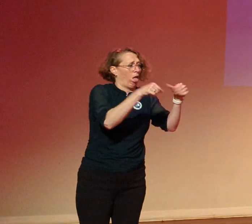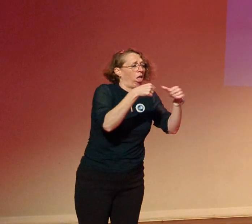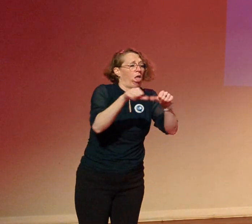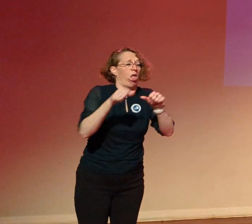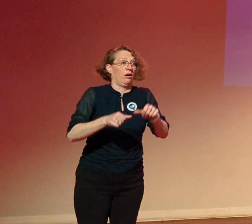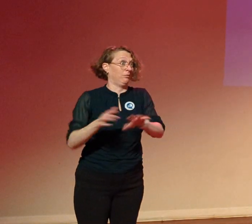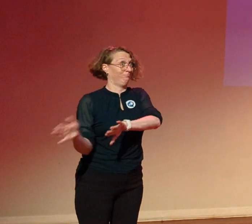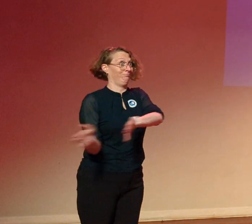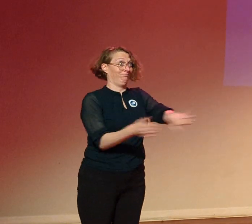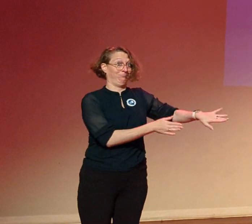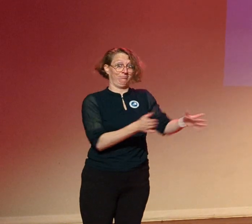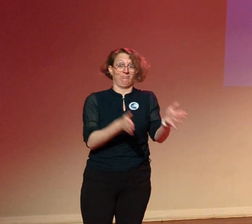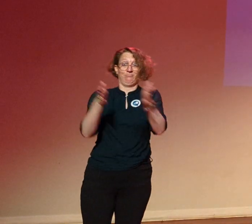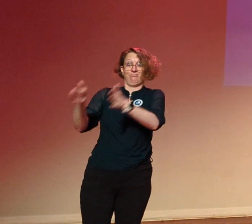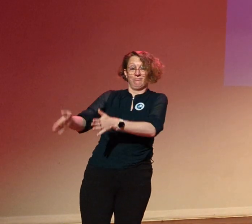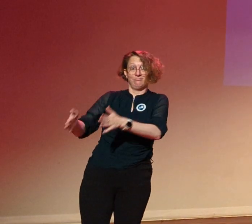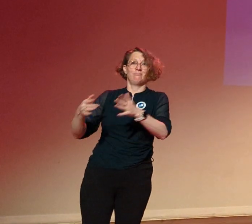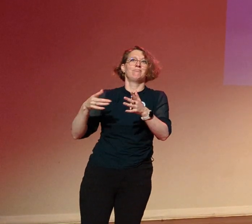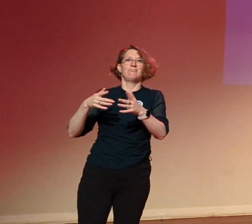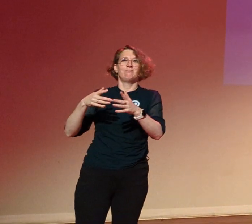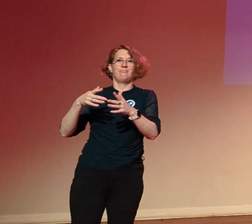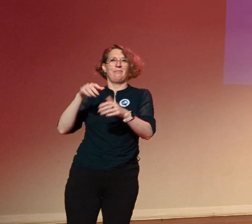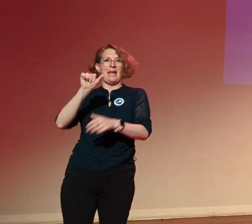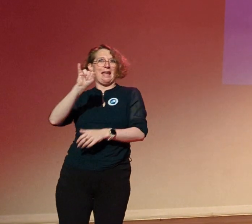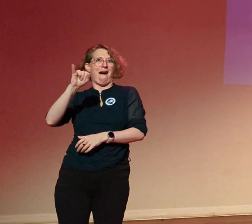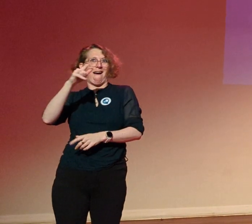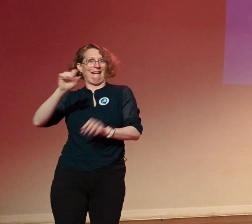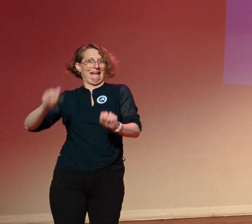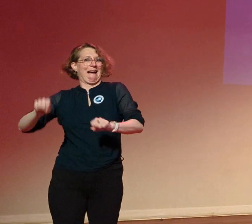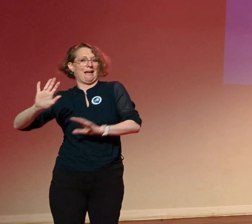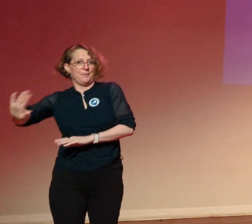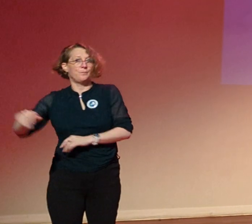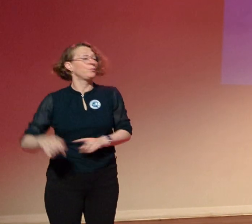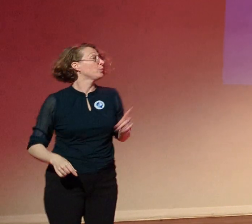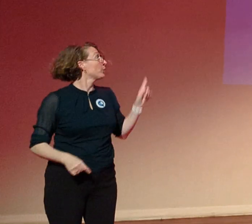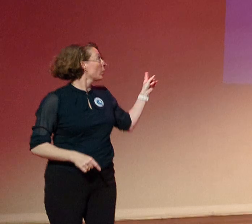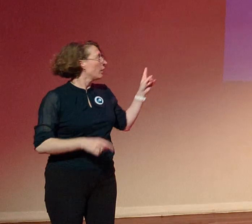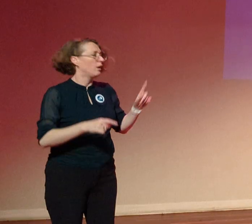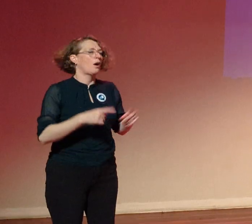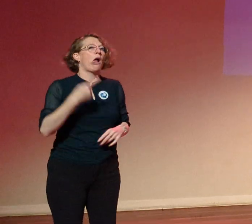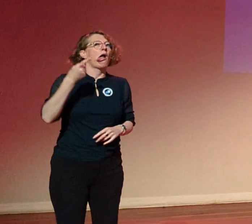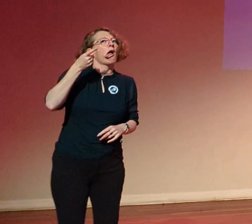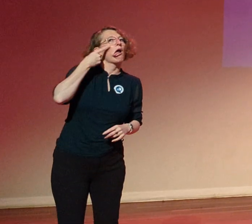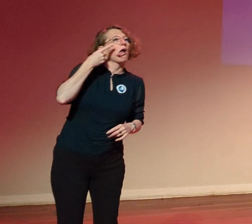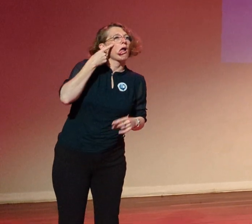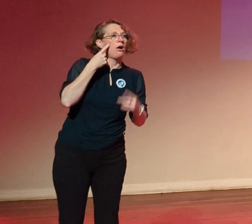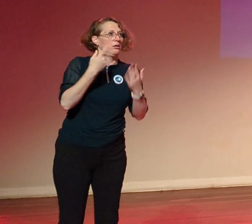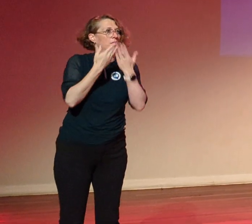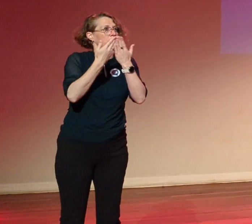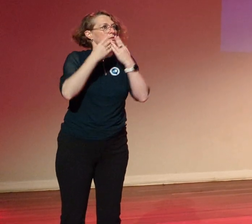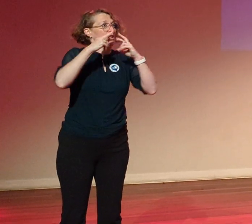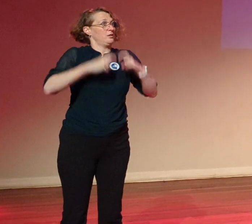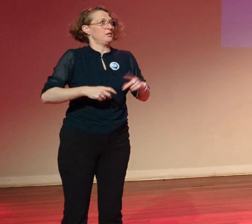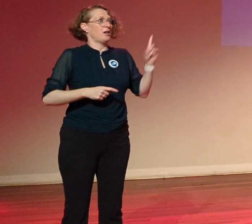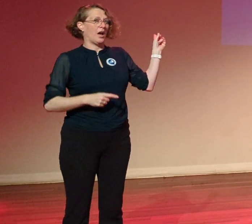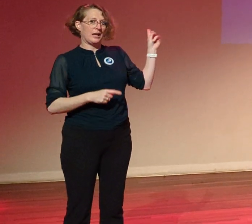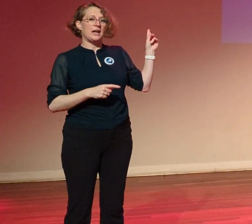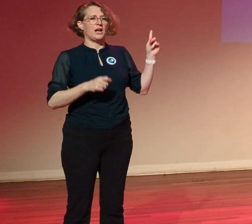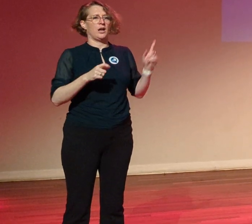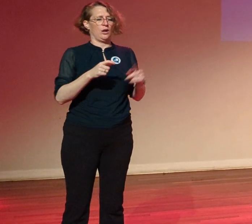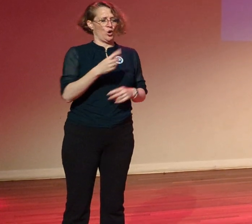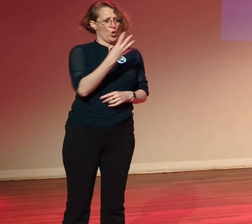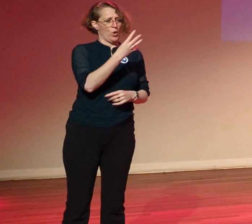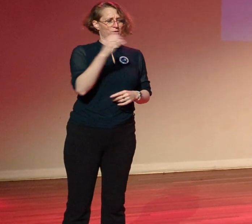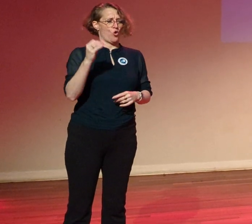This is a pilot study. I put this together in 3 months of manually verifying